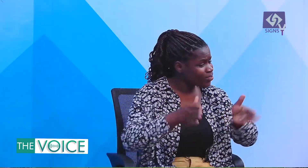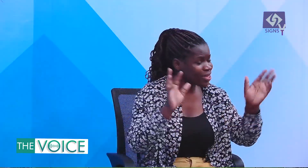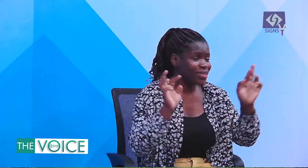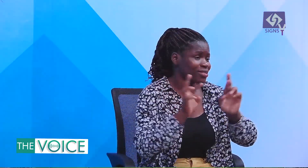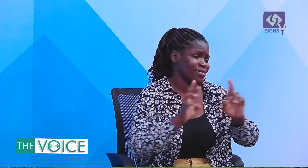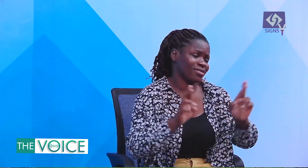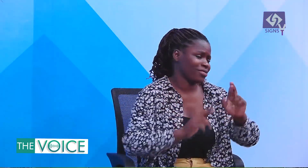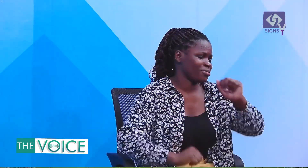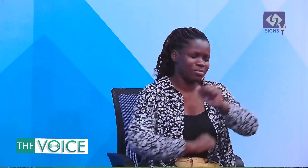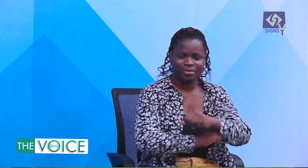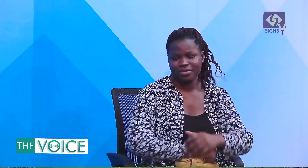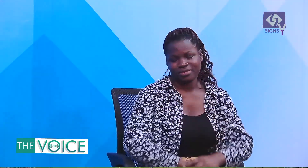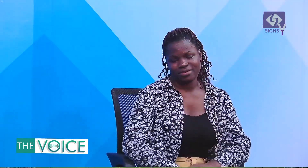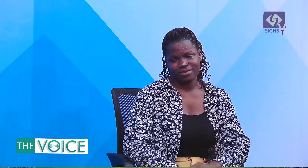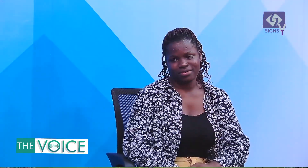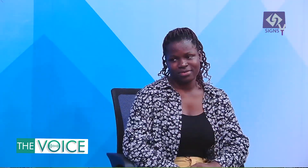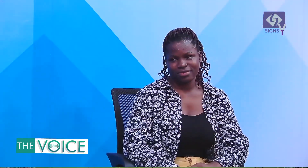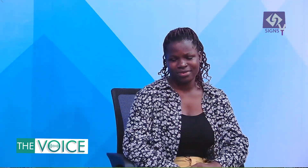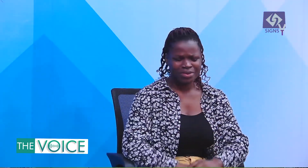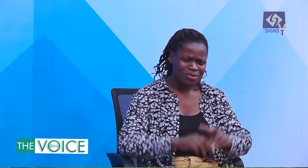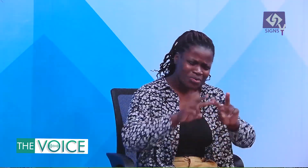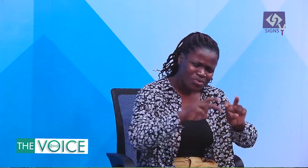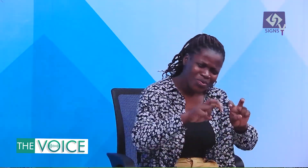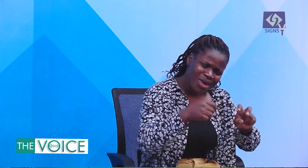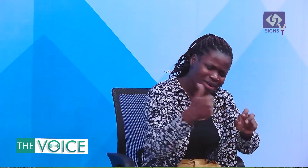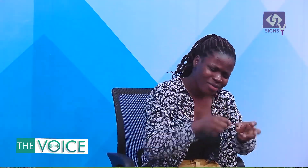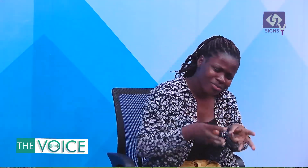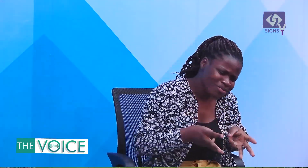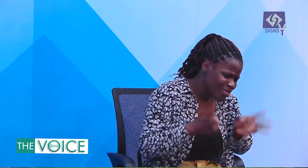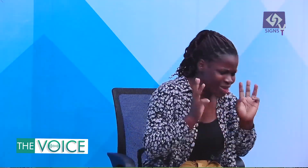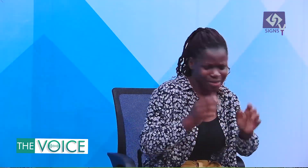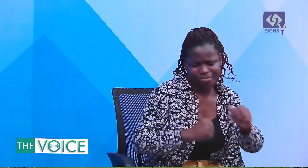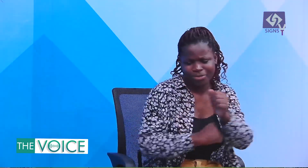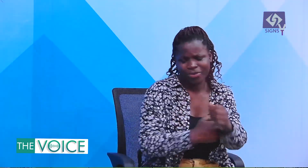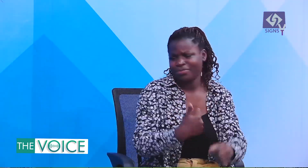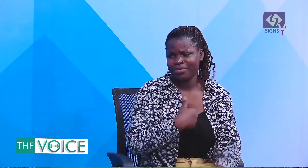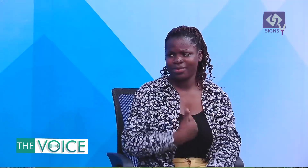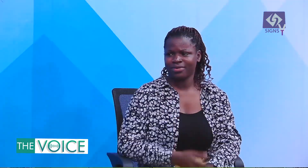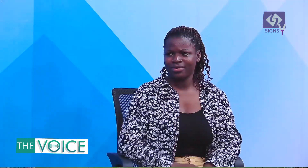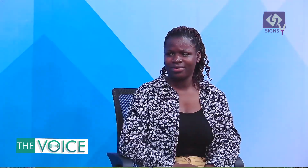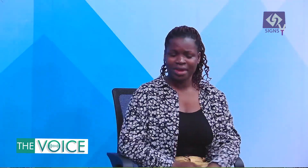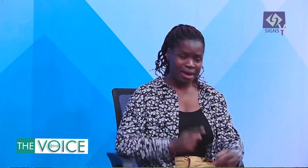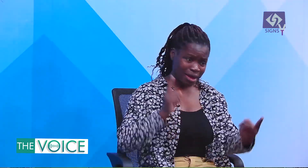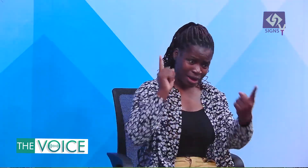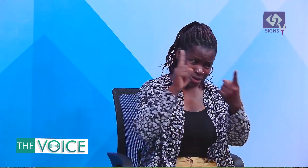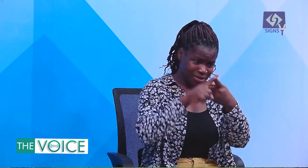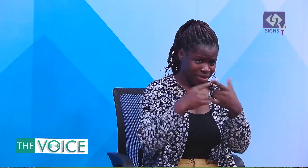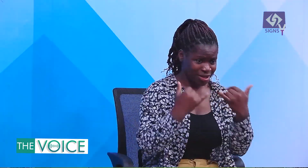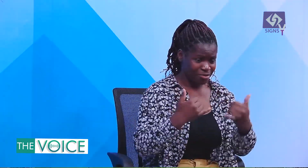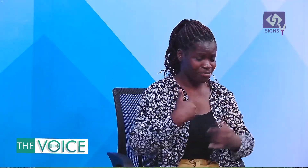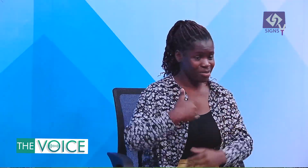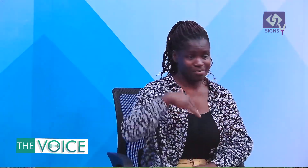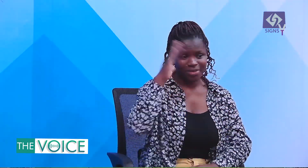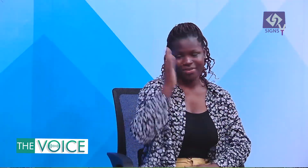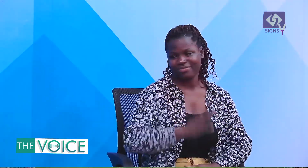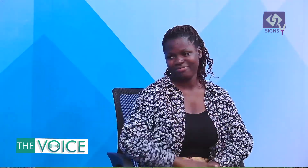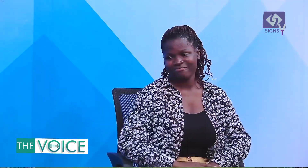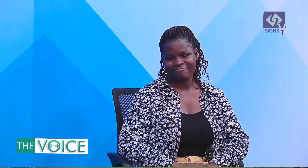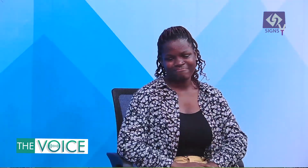way to make sure that everything worked out. She gave me the full support. She always find a way to make sure things work. So